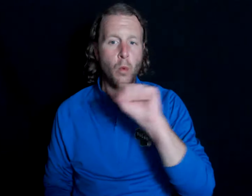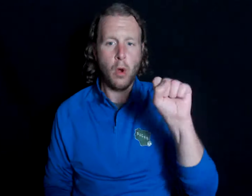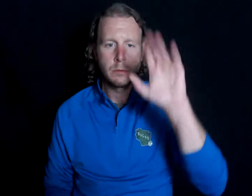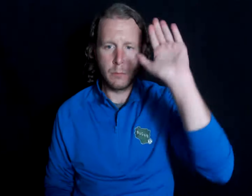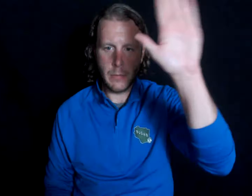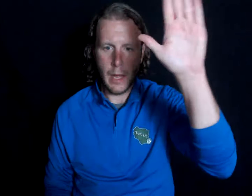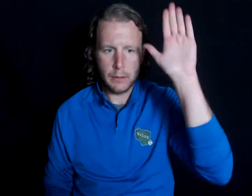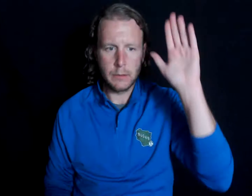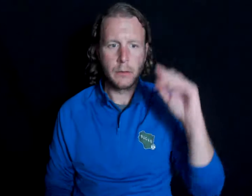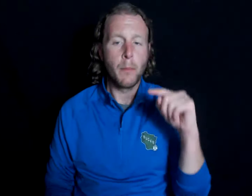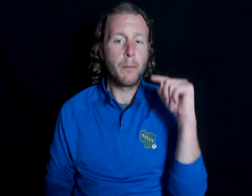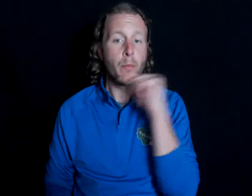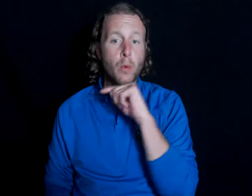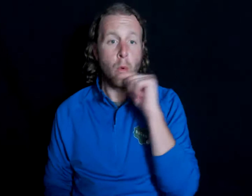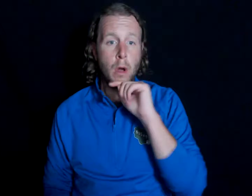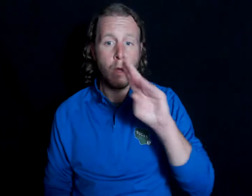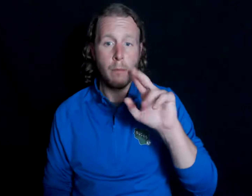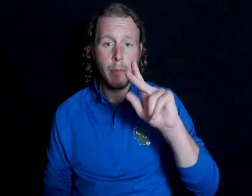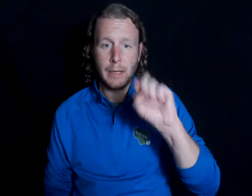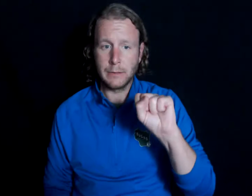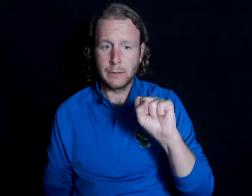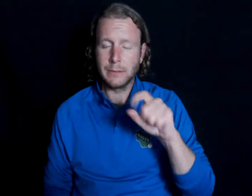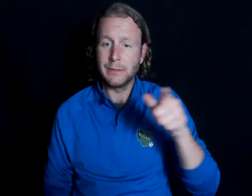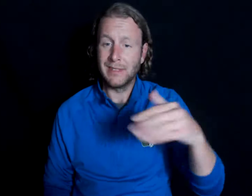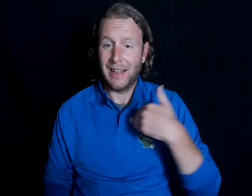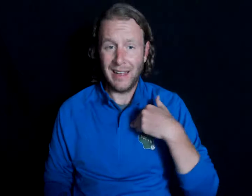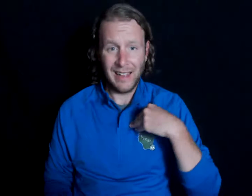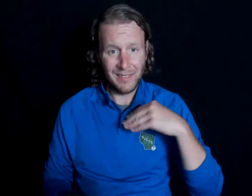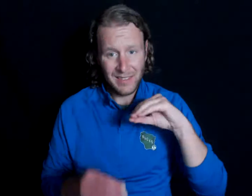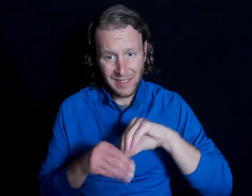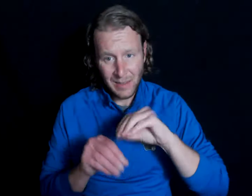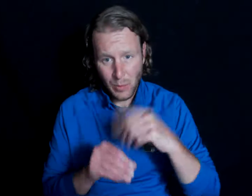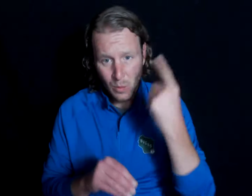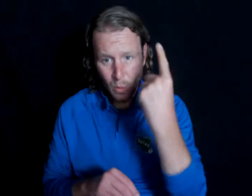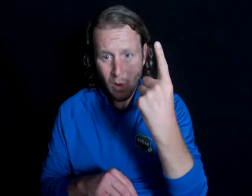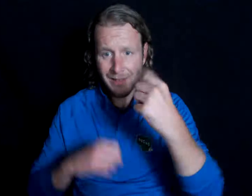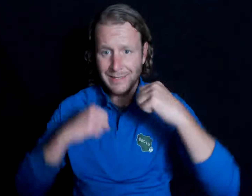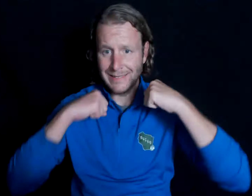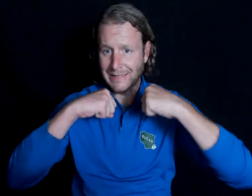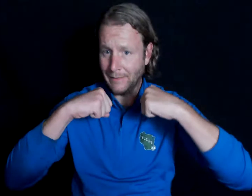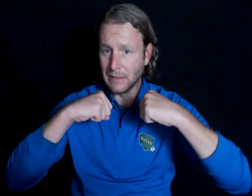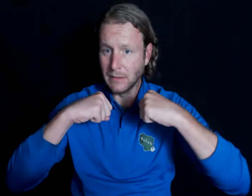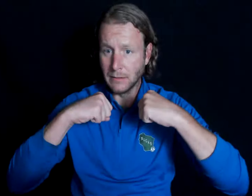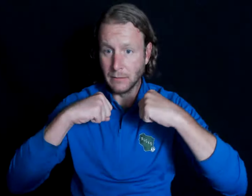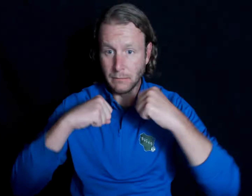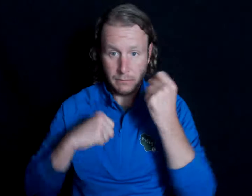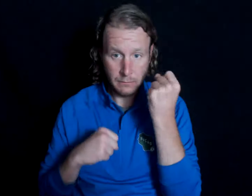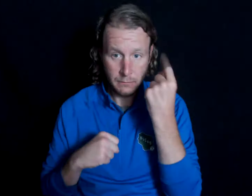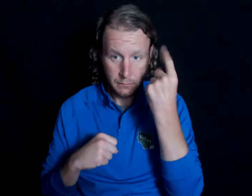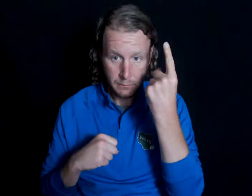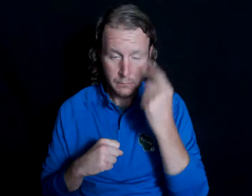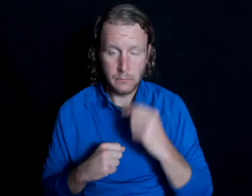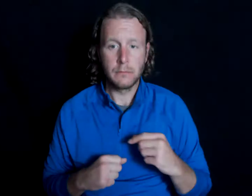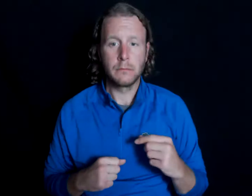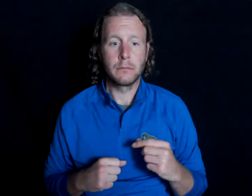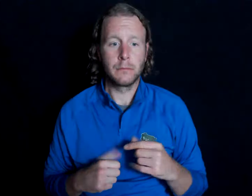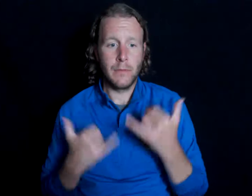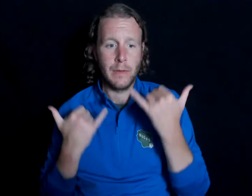the Milwaukee Bucks, with the #1 rated defense in the NBA, holding Vucevic's Orlando Magic to just